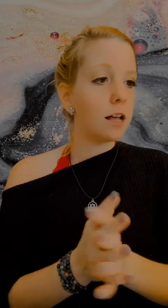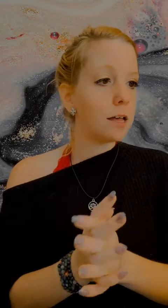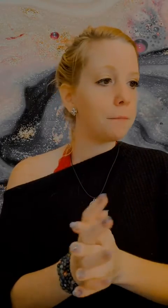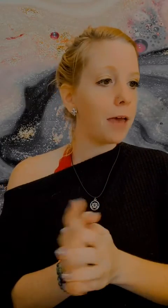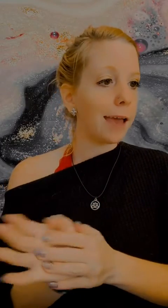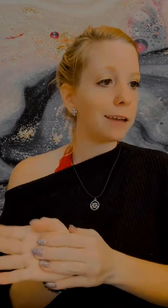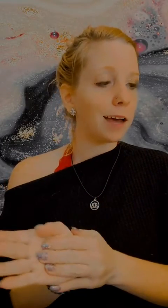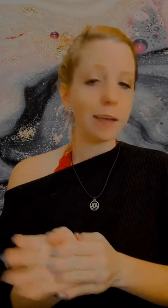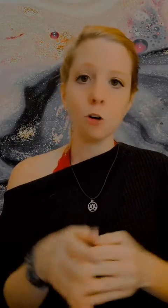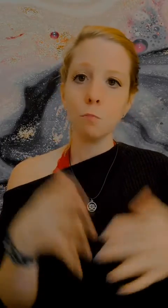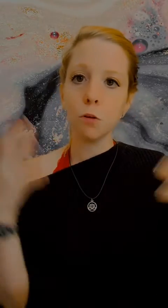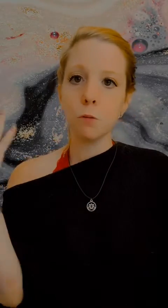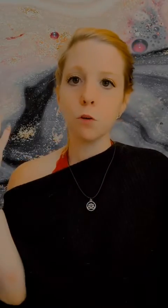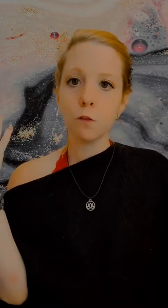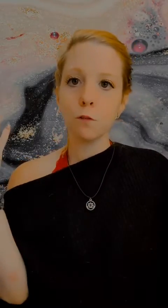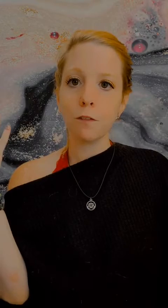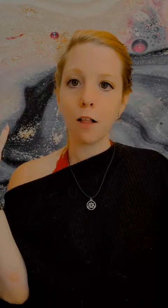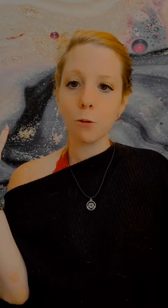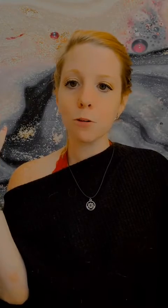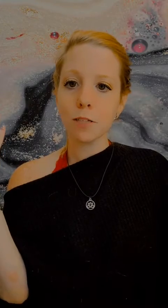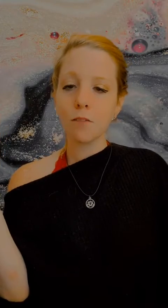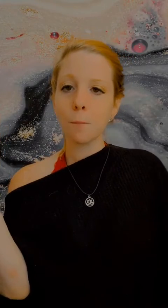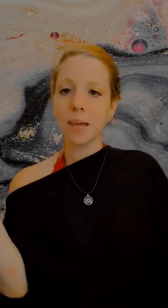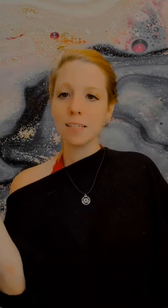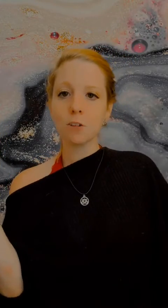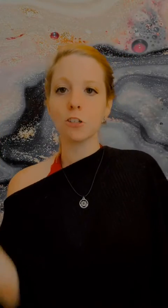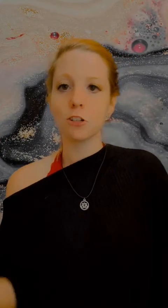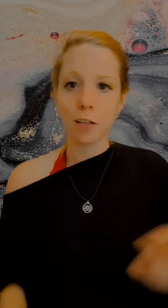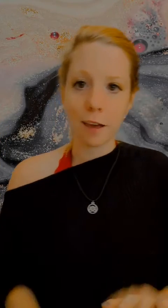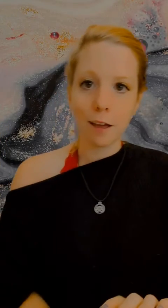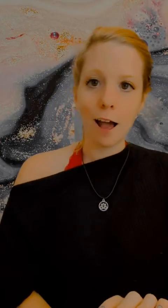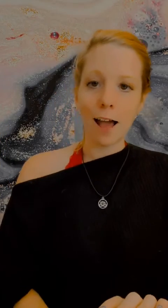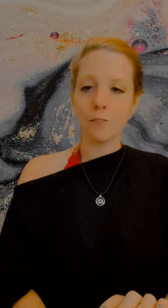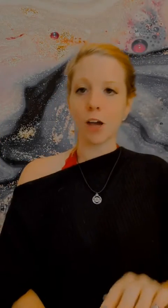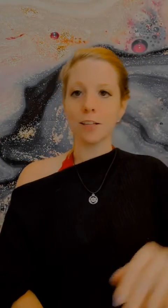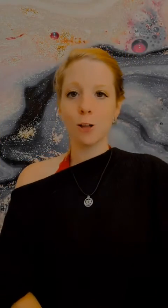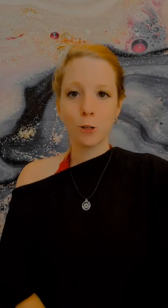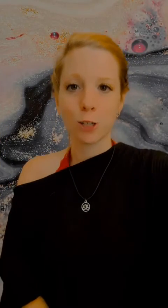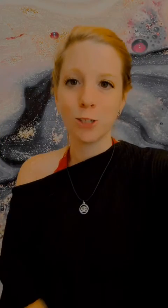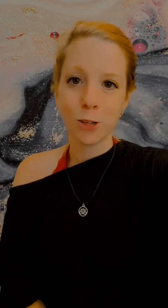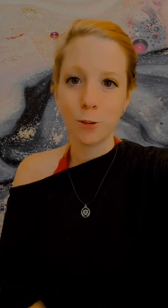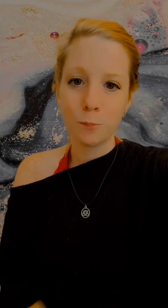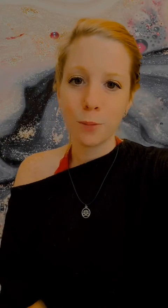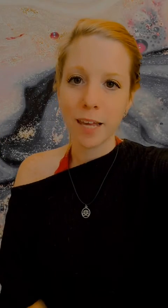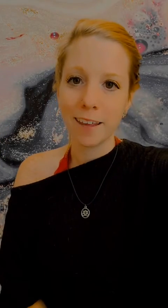addisonbellchat.com, and I hope you beautiful followers have an amazing rest of your day. I love you guys. Talk to you soon. Bye.